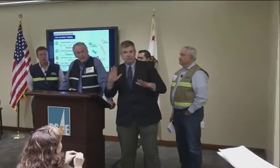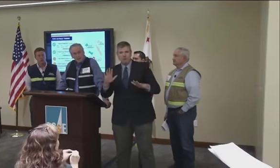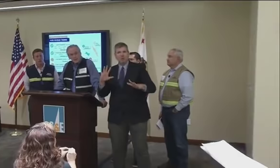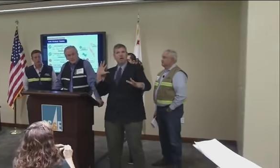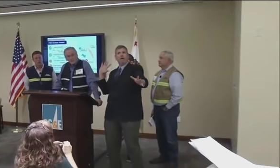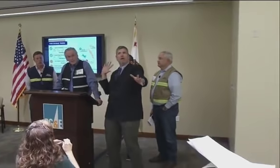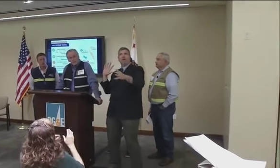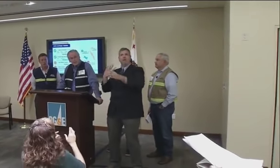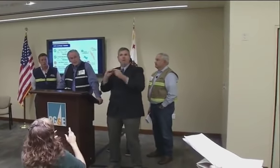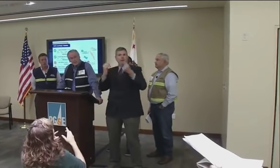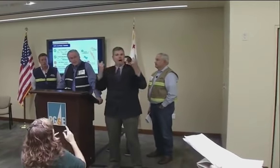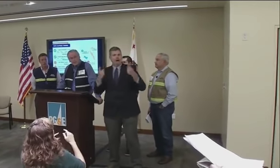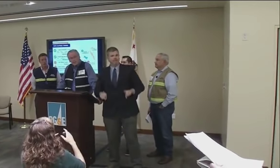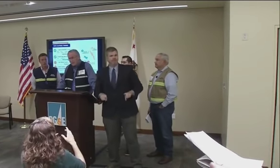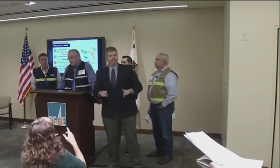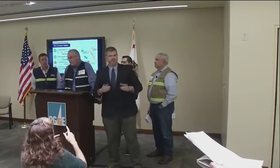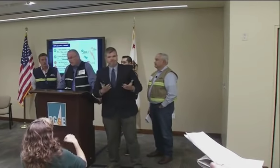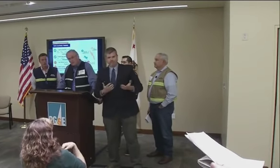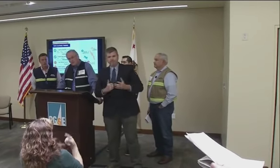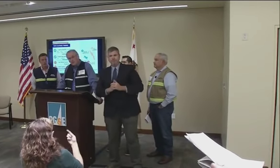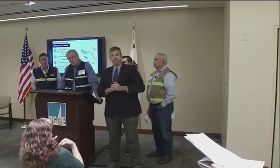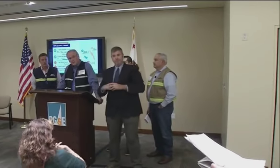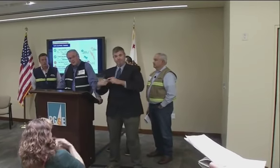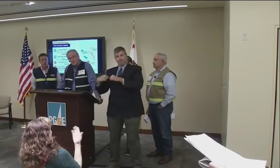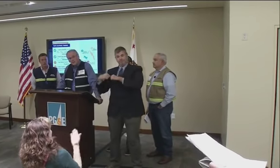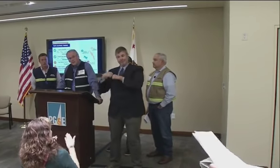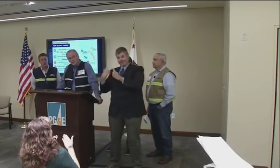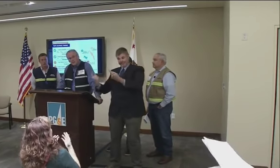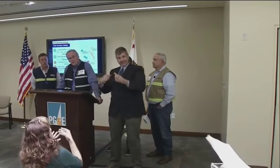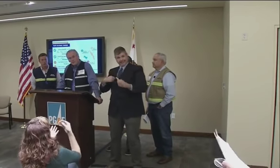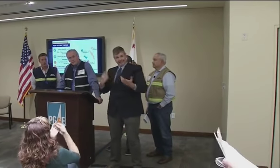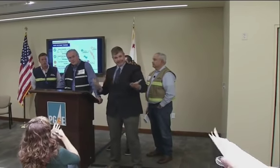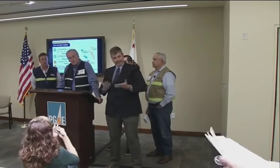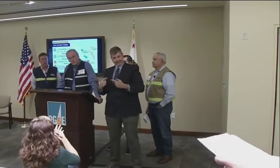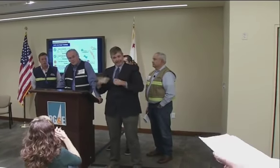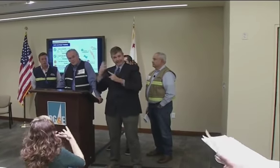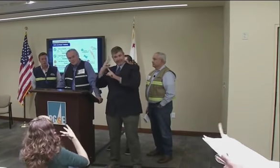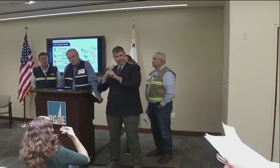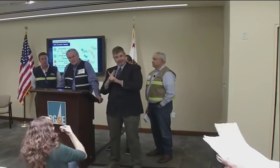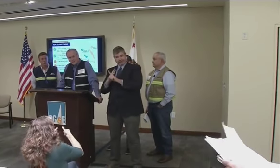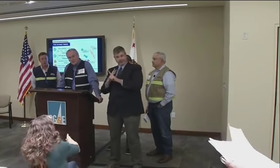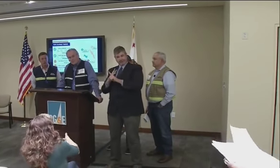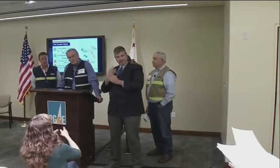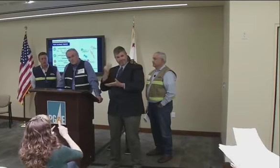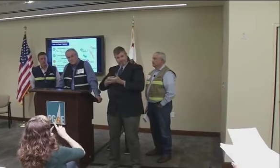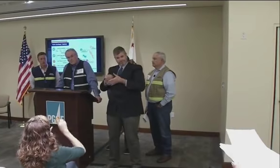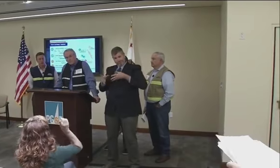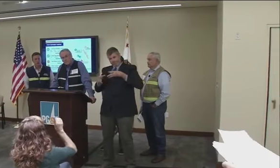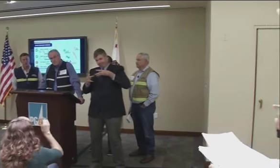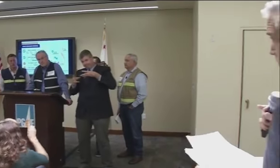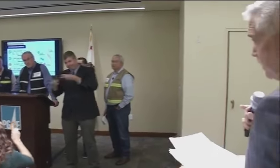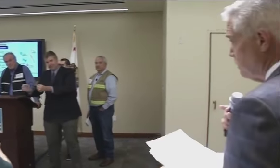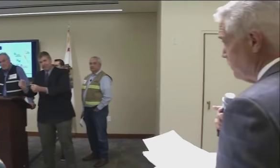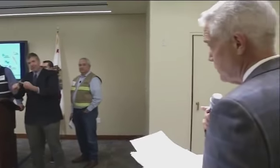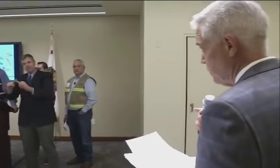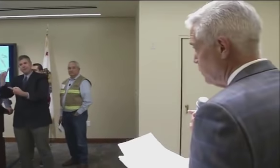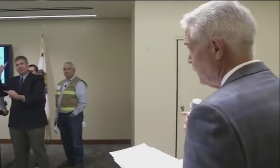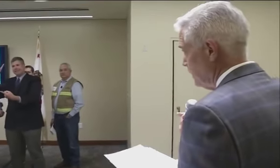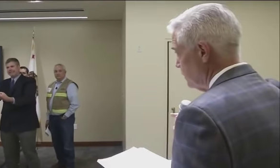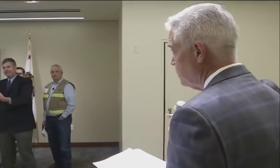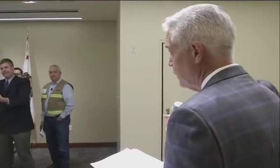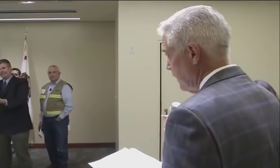since I got here, I think the maintenance and all those other dollars have been very well spent and are reducing the risk of this every day. Right,